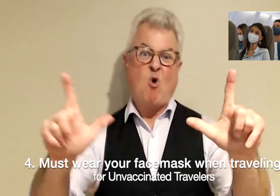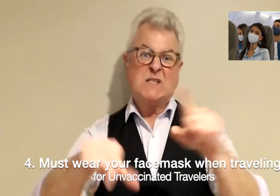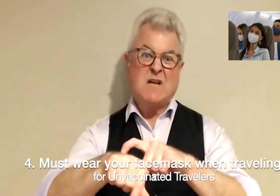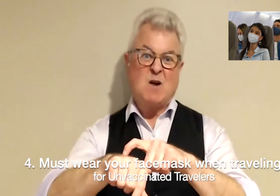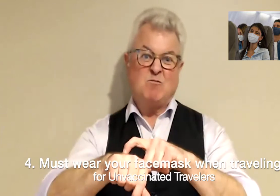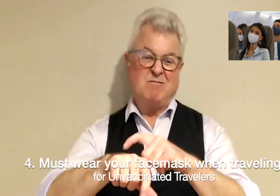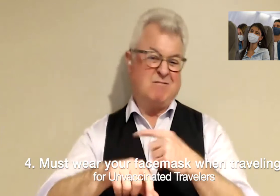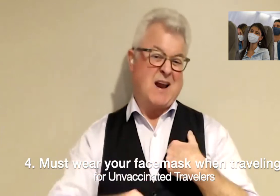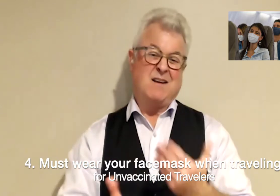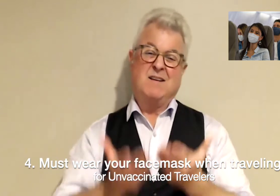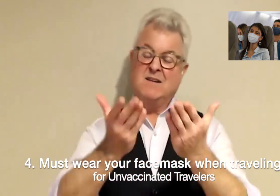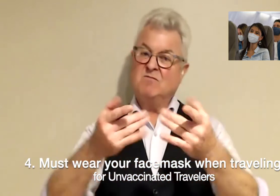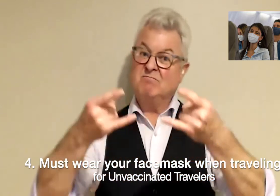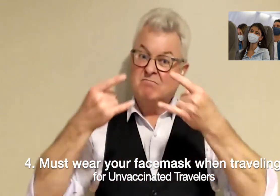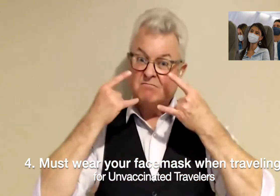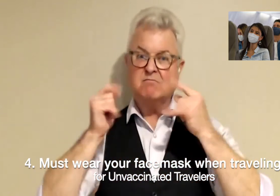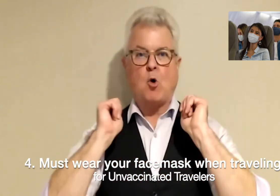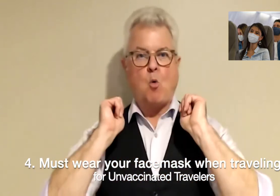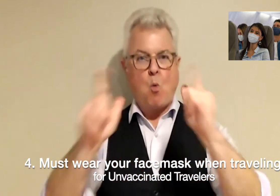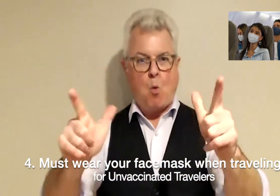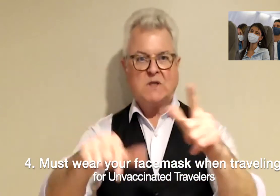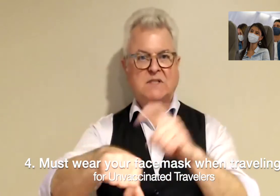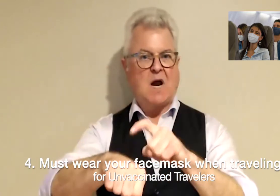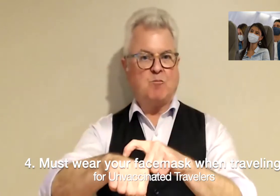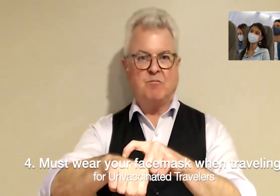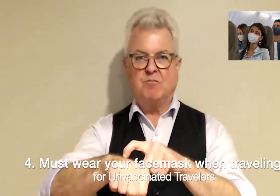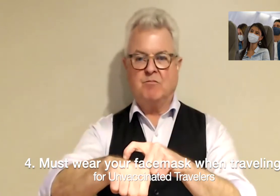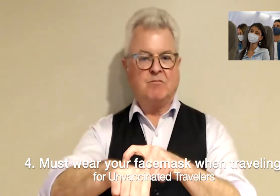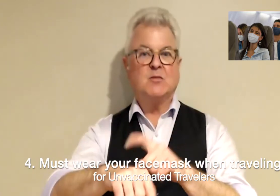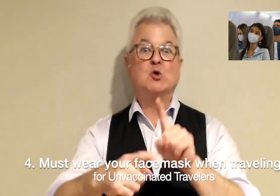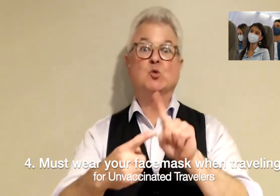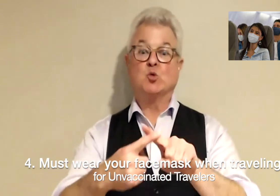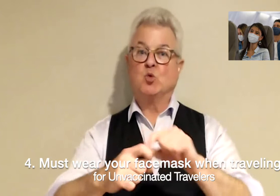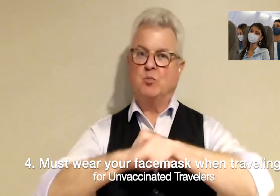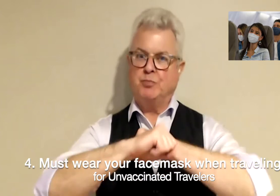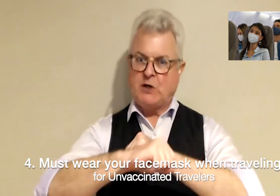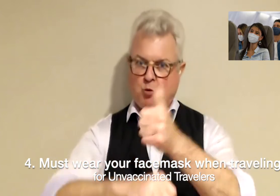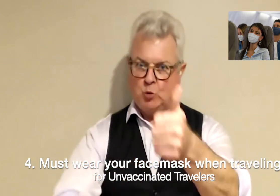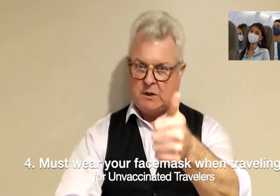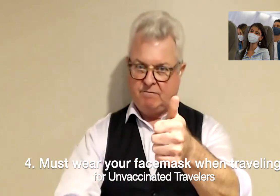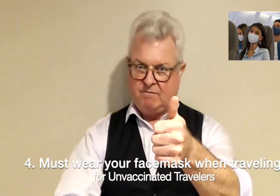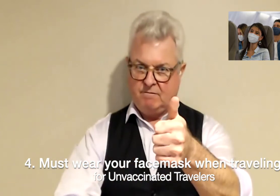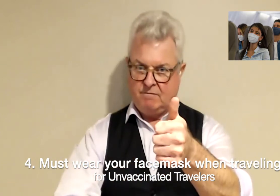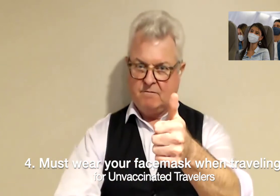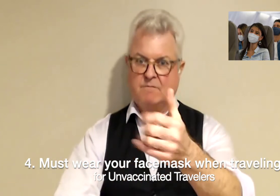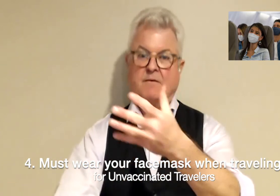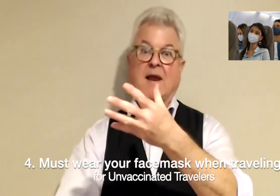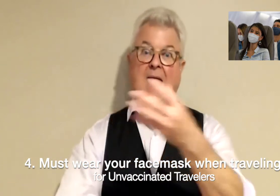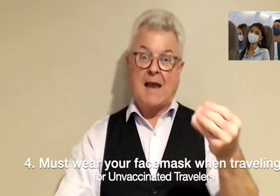However, you are required to mask at all times. It is our recommendation that we mask at all times to protect not only